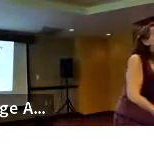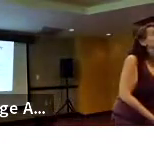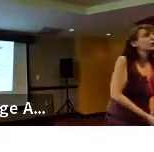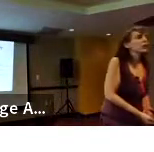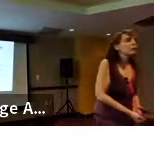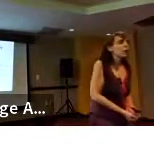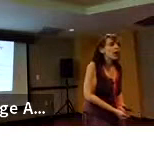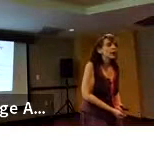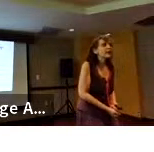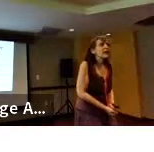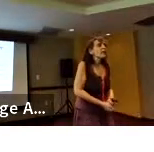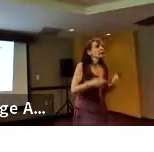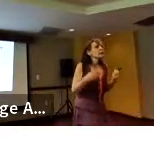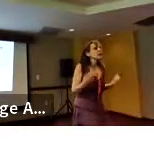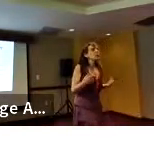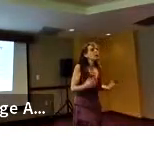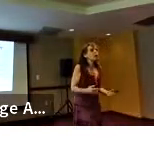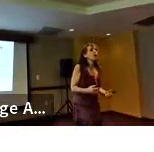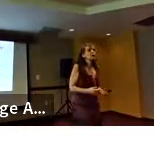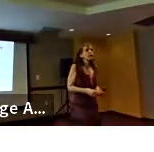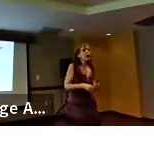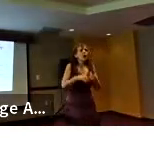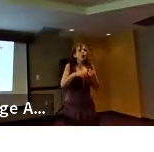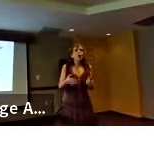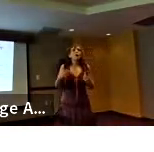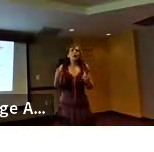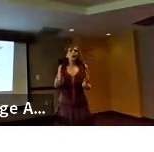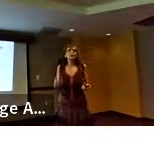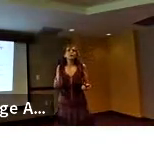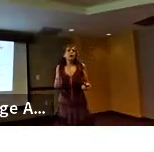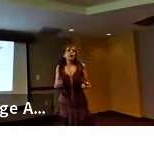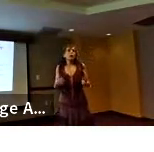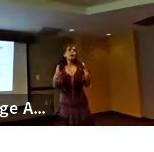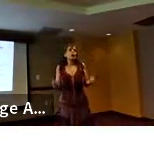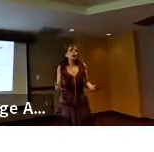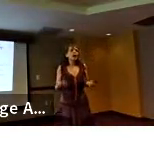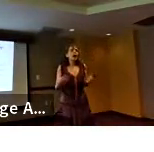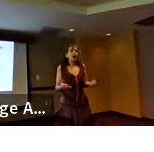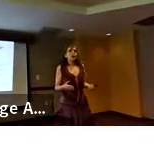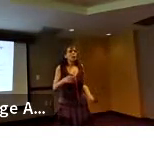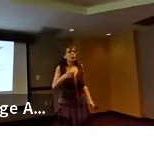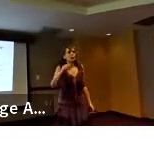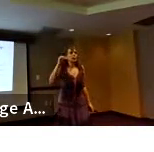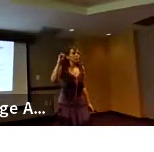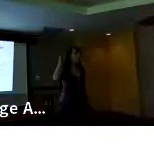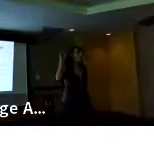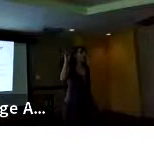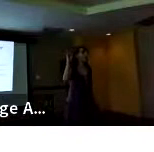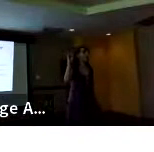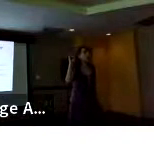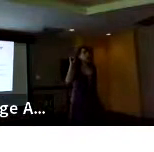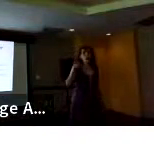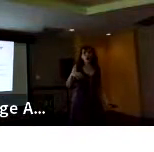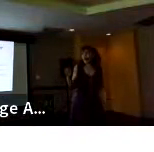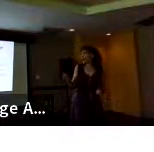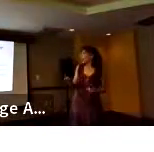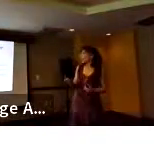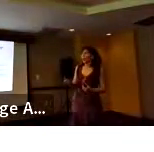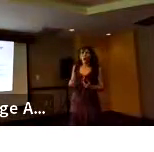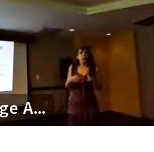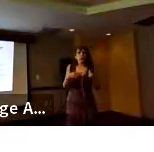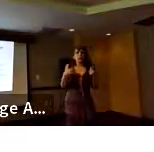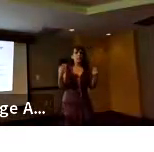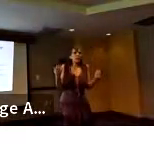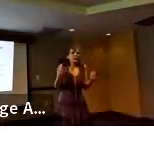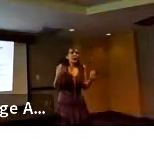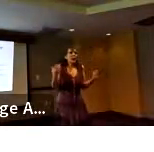goes exactly to your point, that at some point, all of us will have, whether it's a broken finger or a